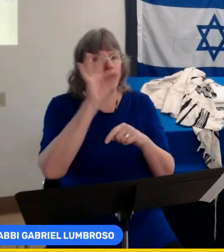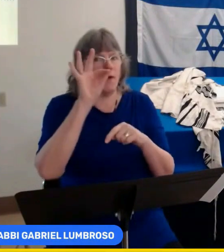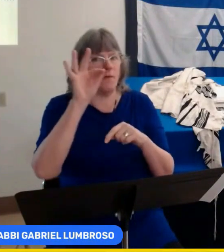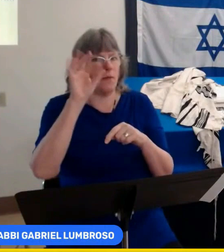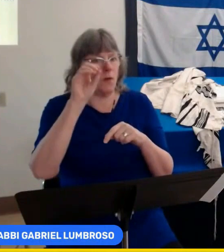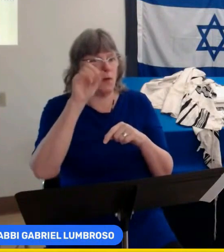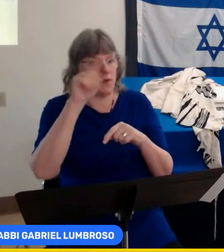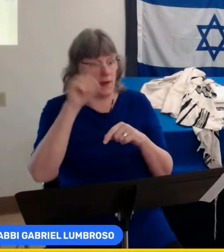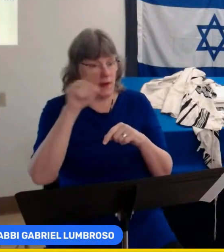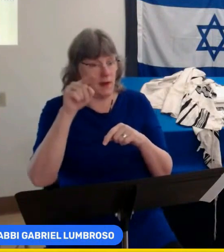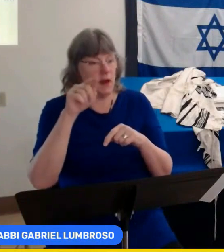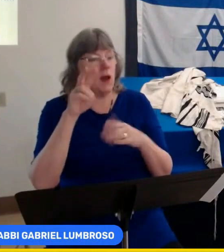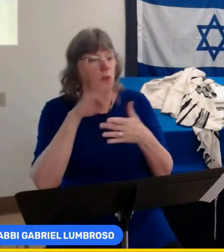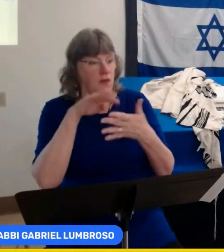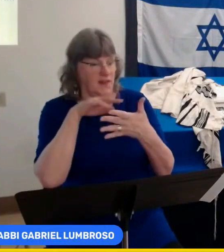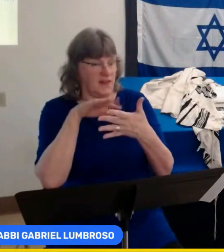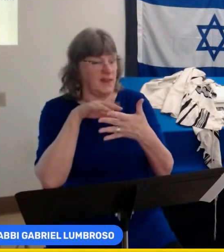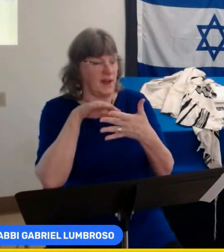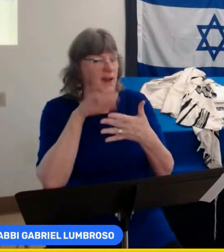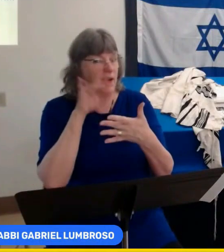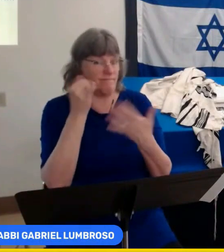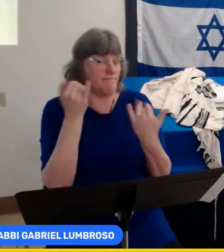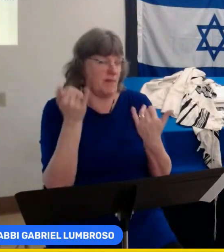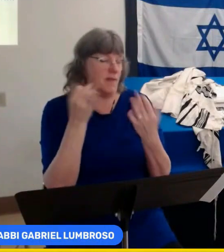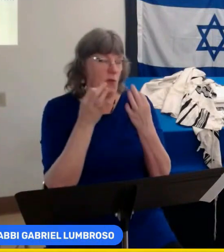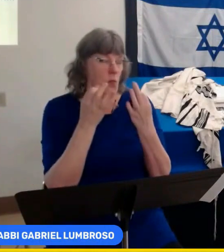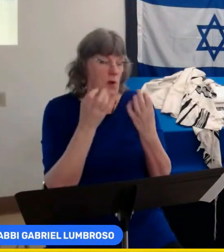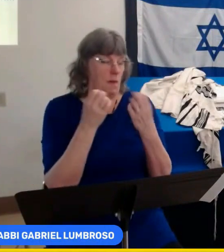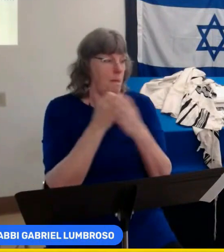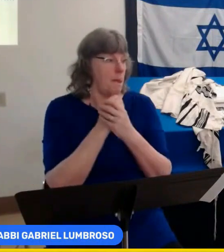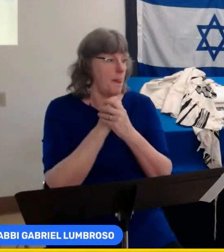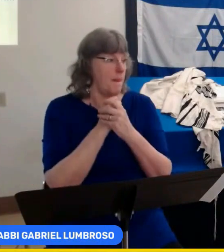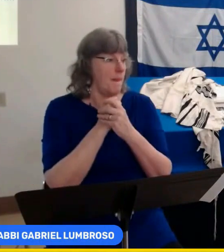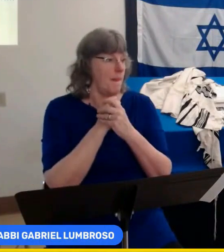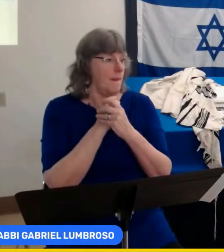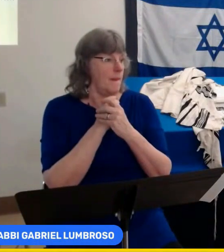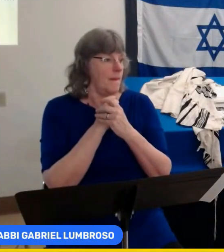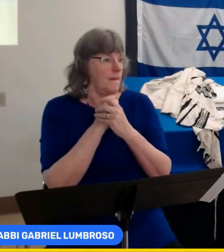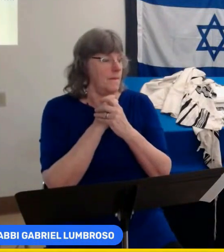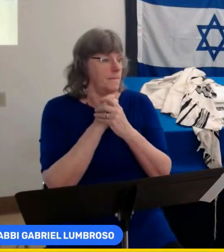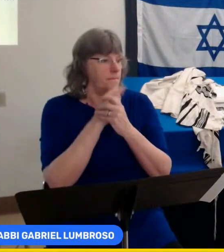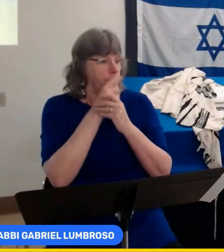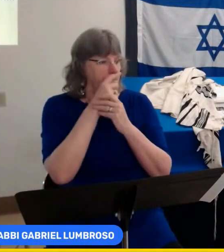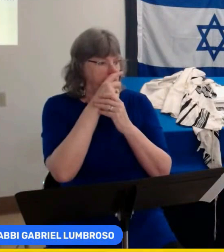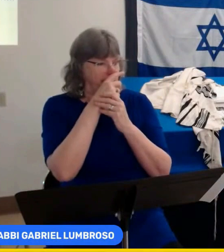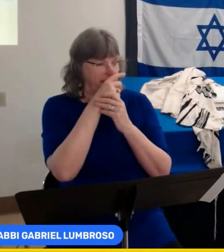the exact study. You know, this,